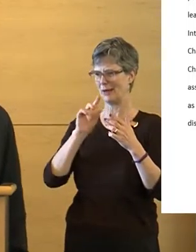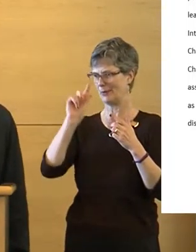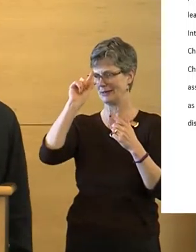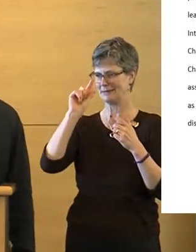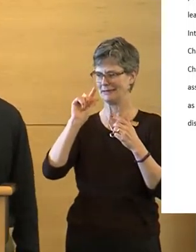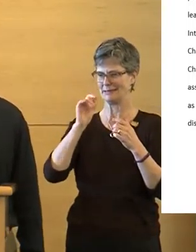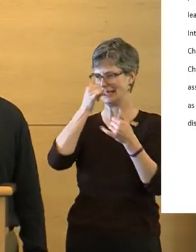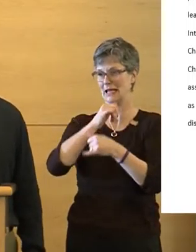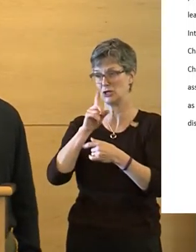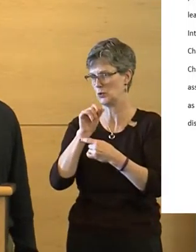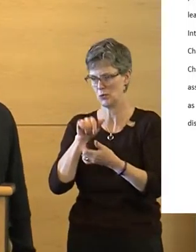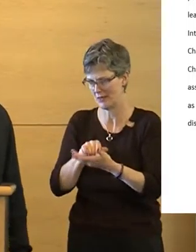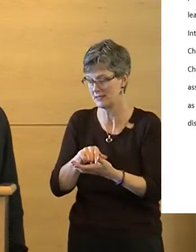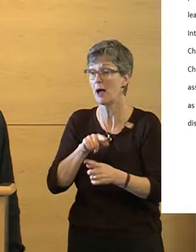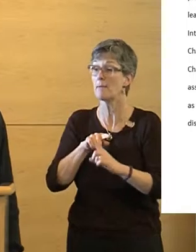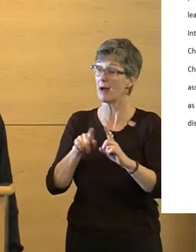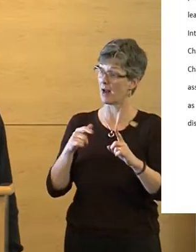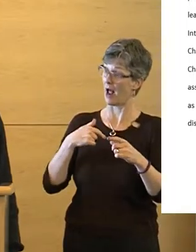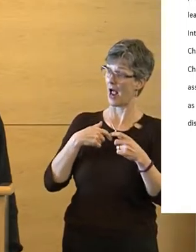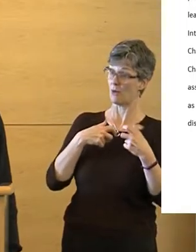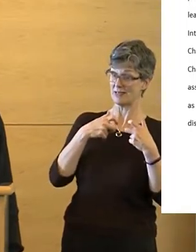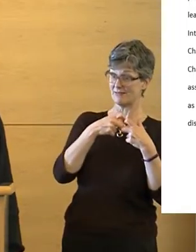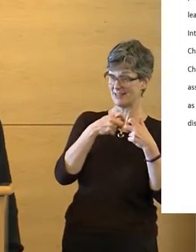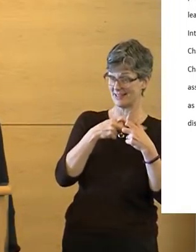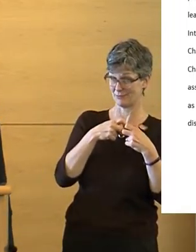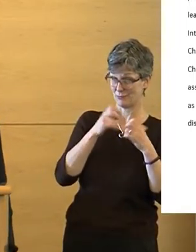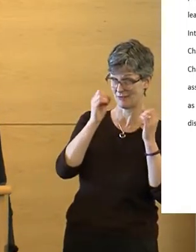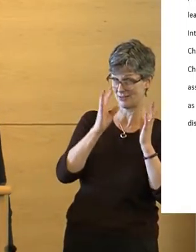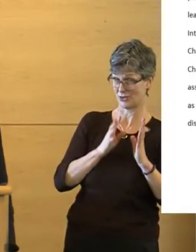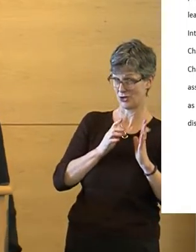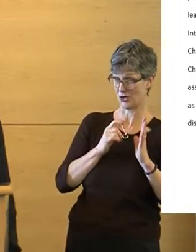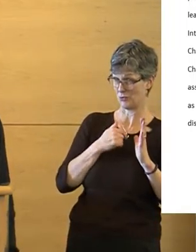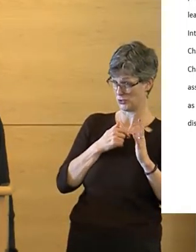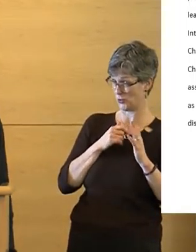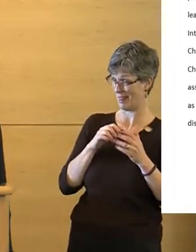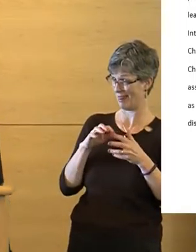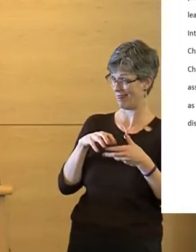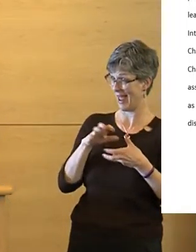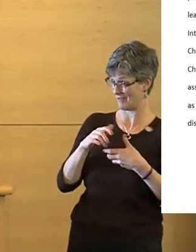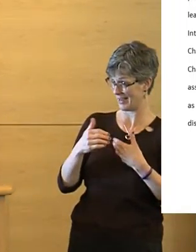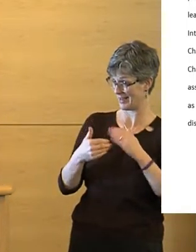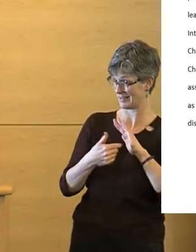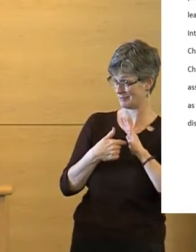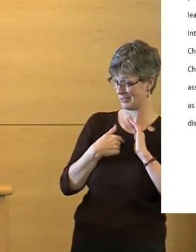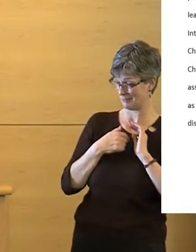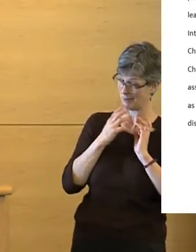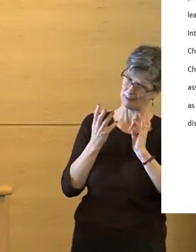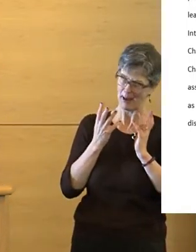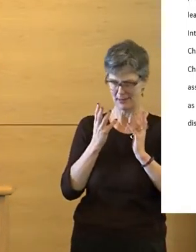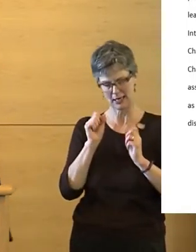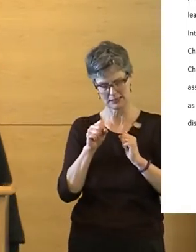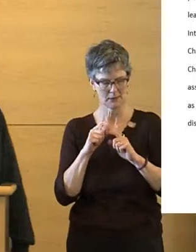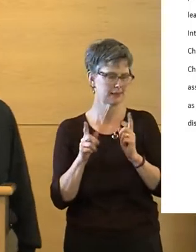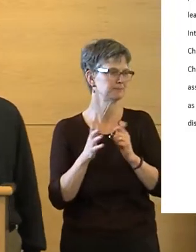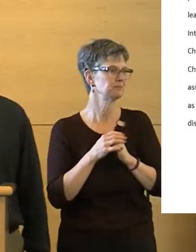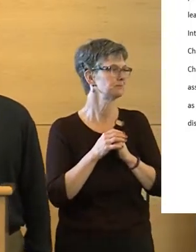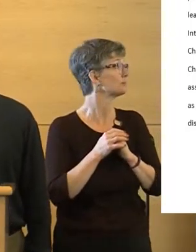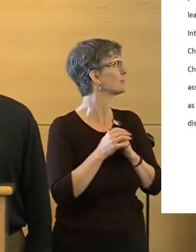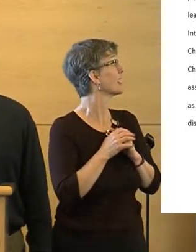Okay, nobody is shouting out the answer. A lot of people shaking their heads, and a lot of people